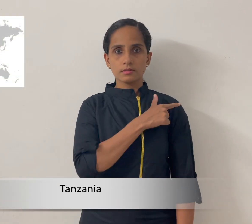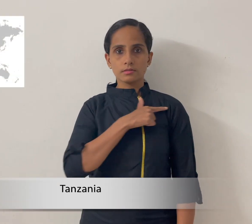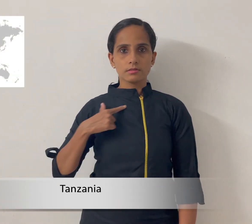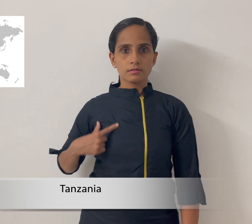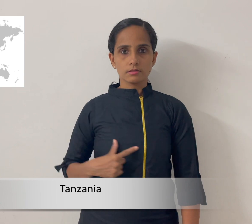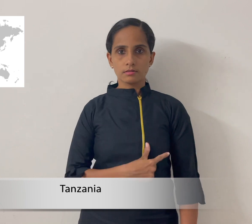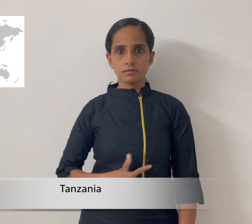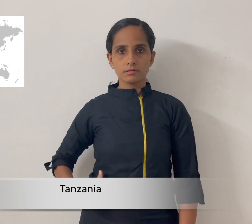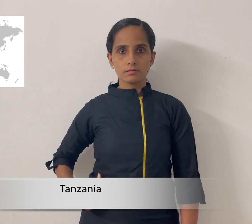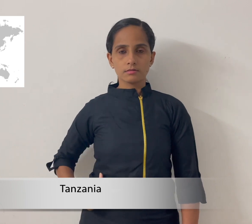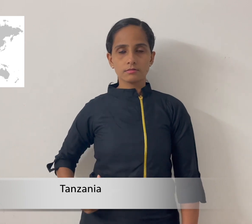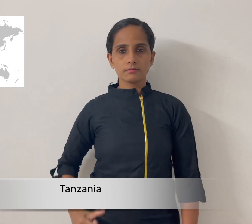Tanzania,